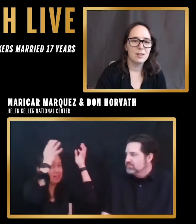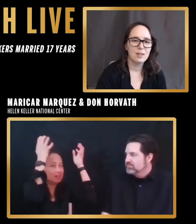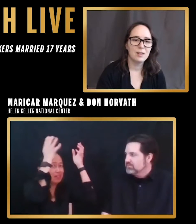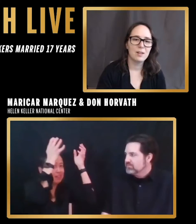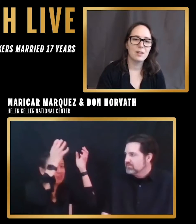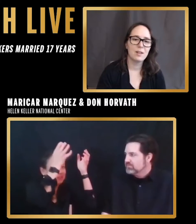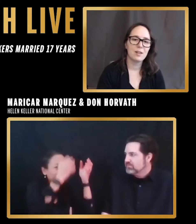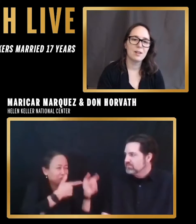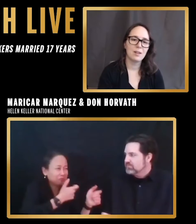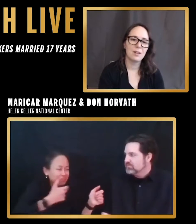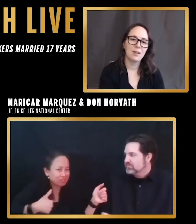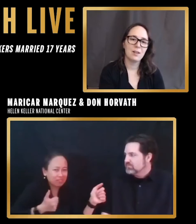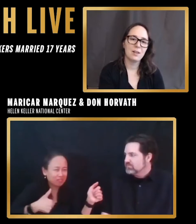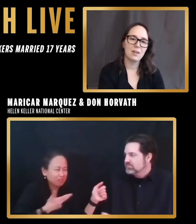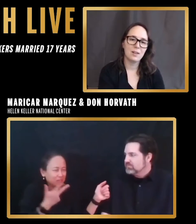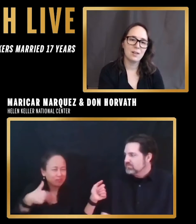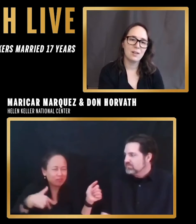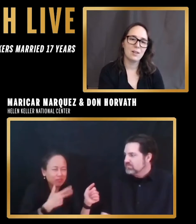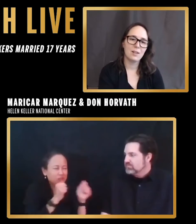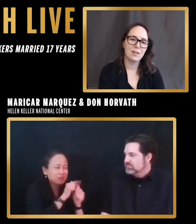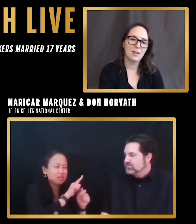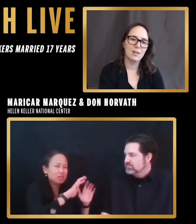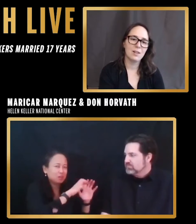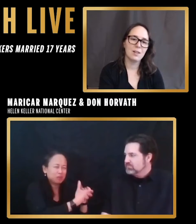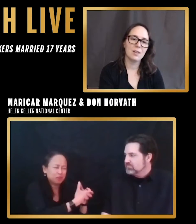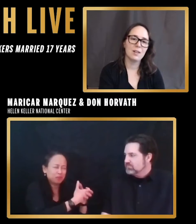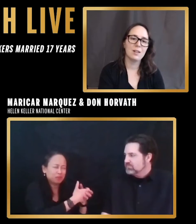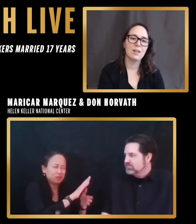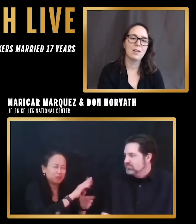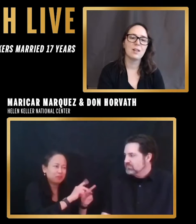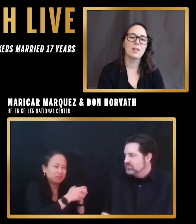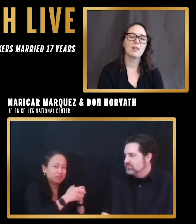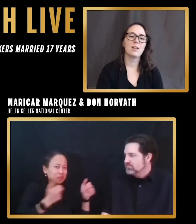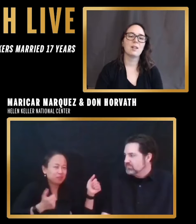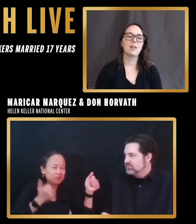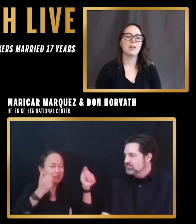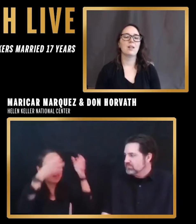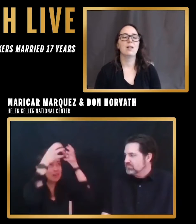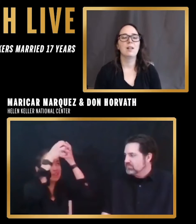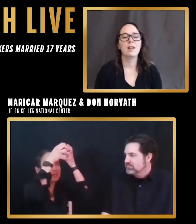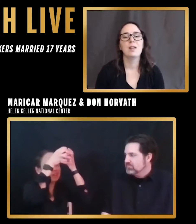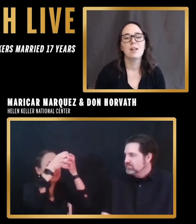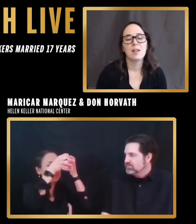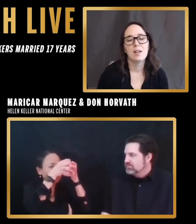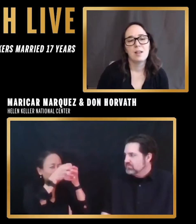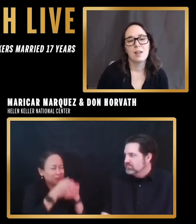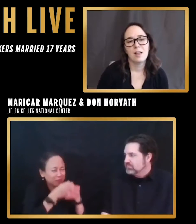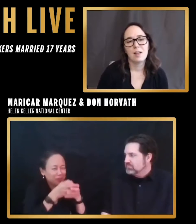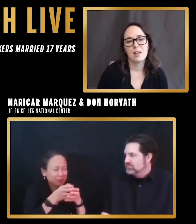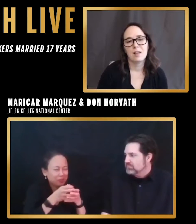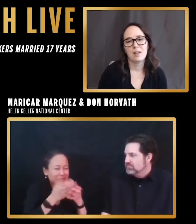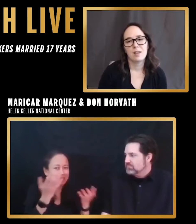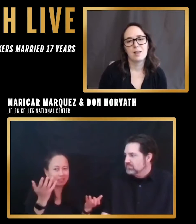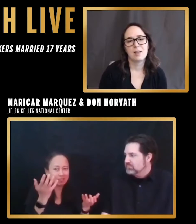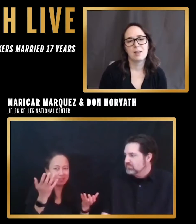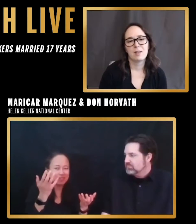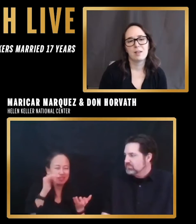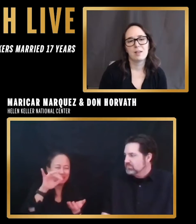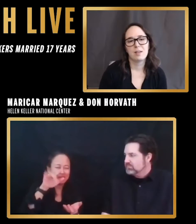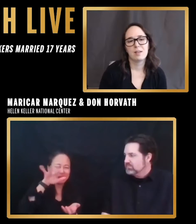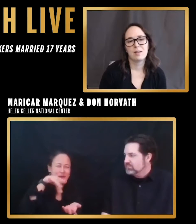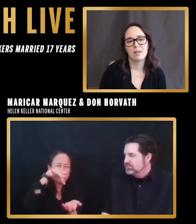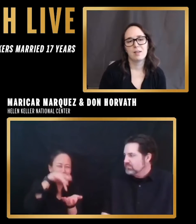in the chase car chasing us. And he would actually have to watch where the balloon goes and follow us. Where